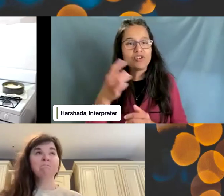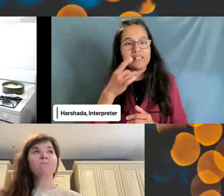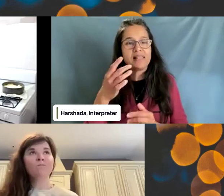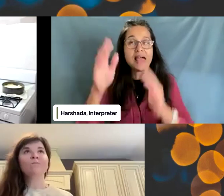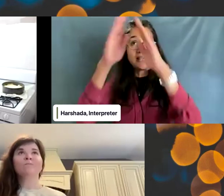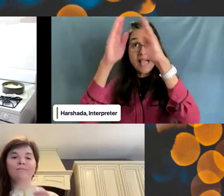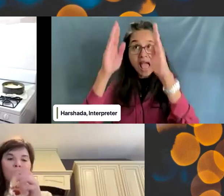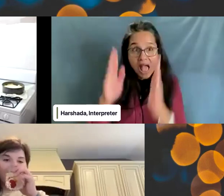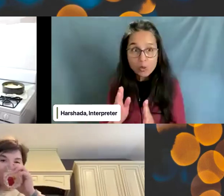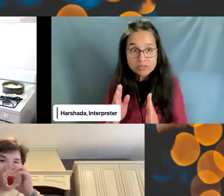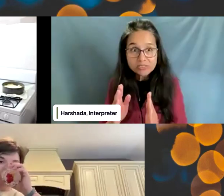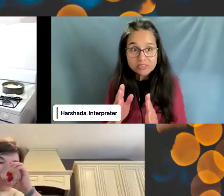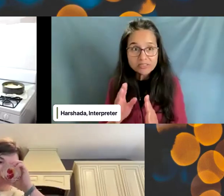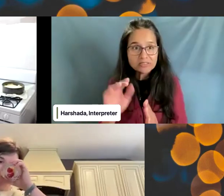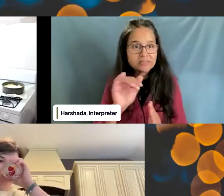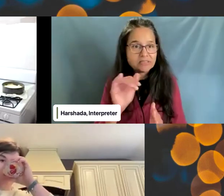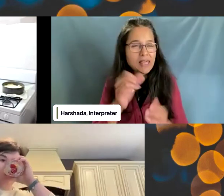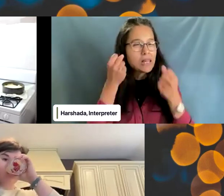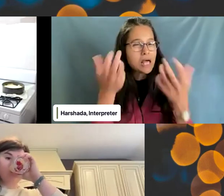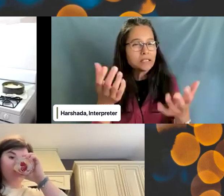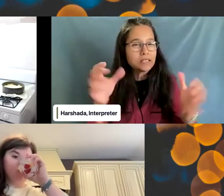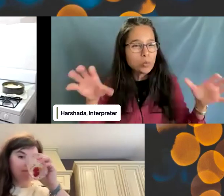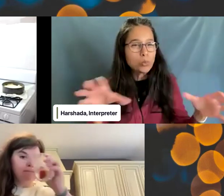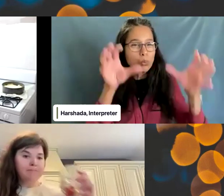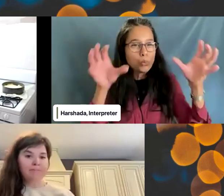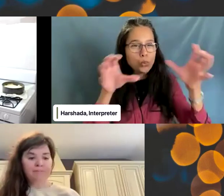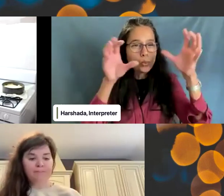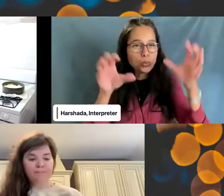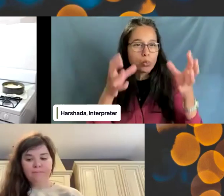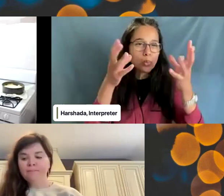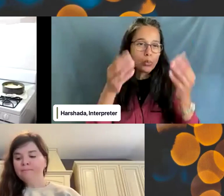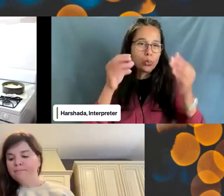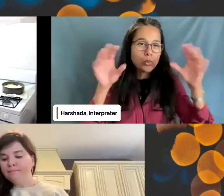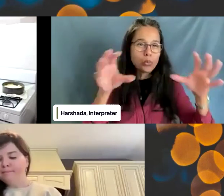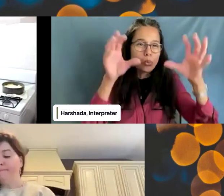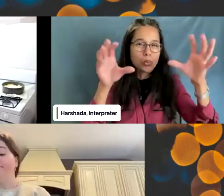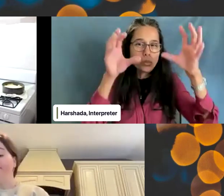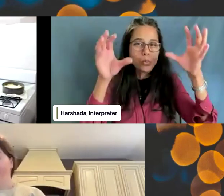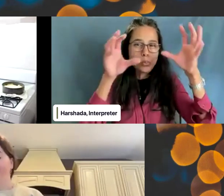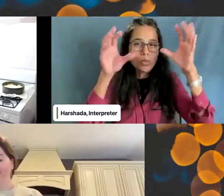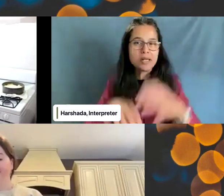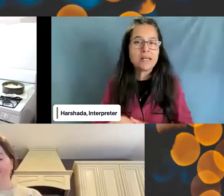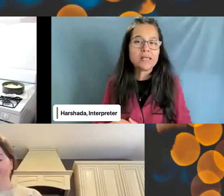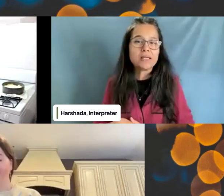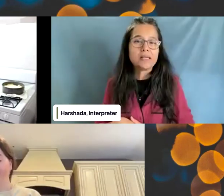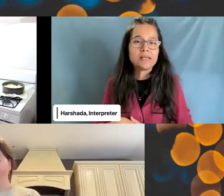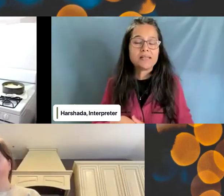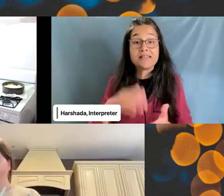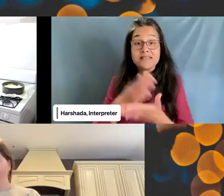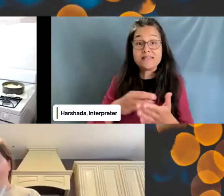So probably lots of fluffy creme fraiche, some licorice, and because it's